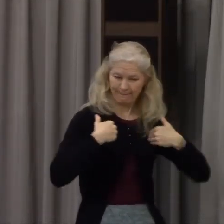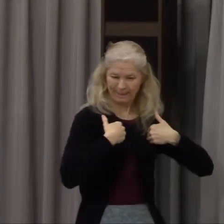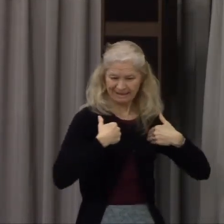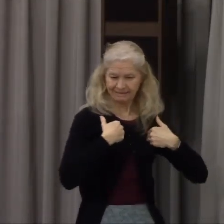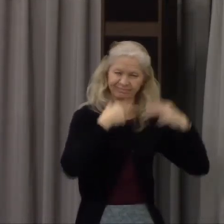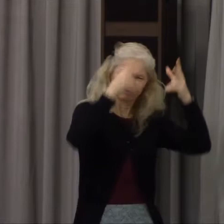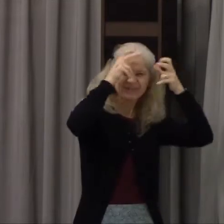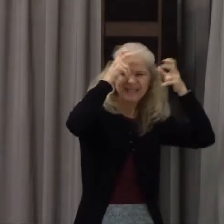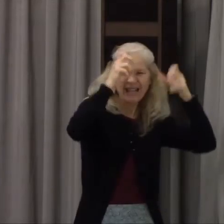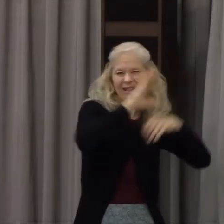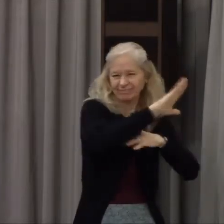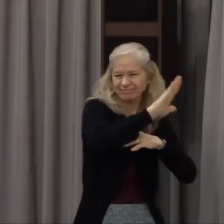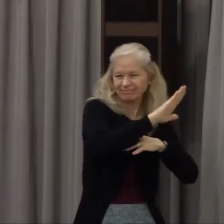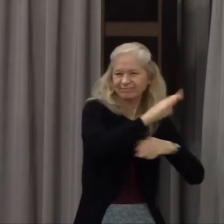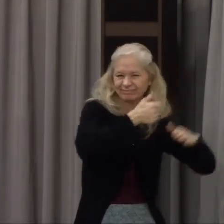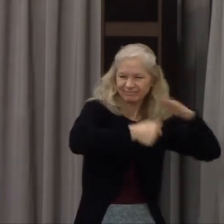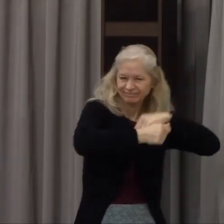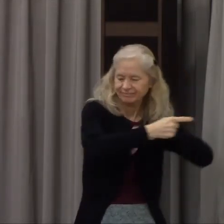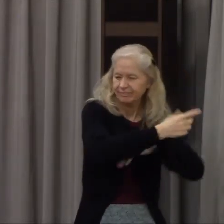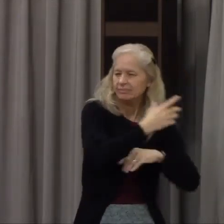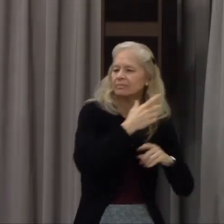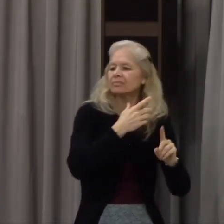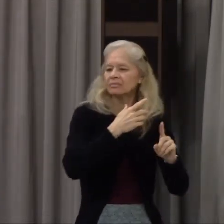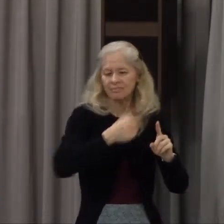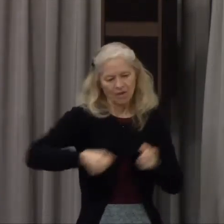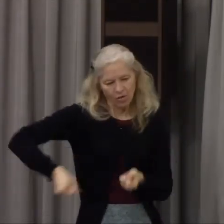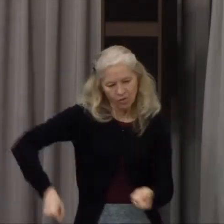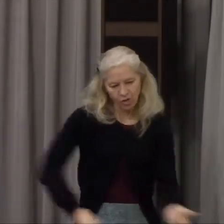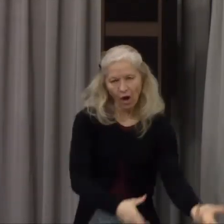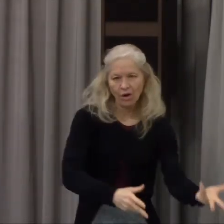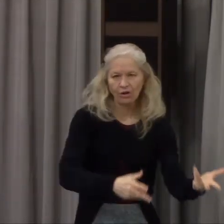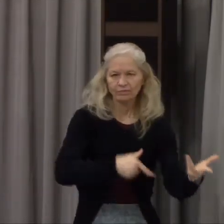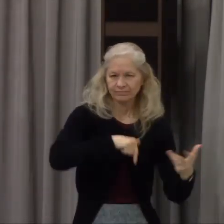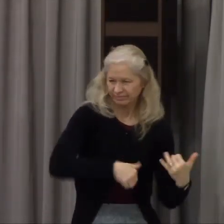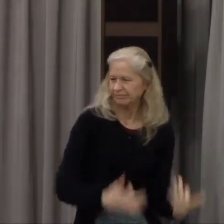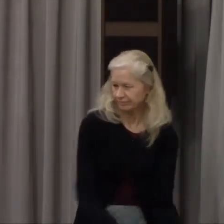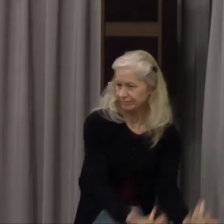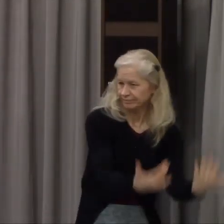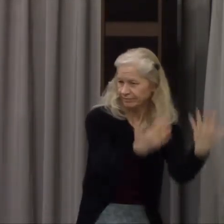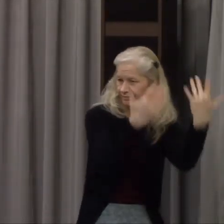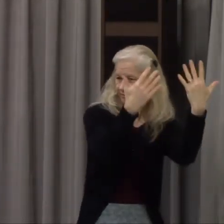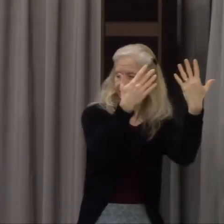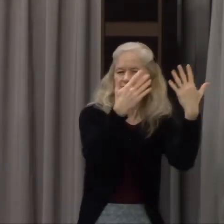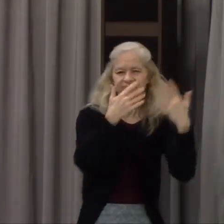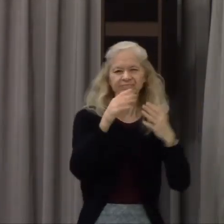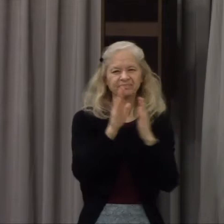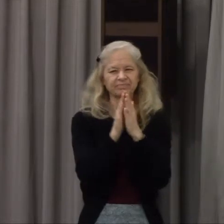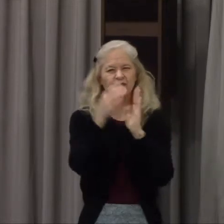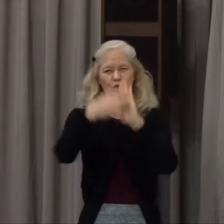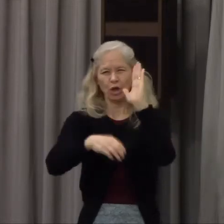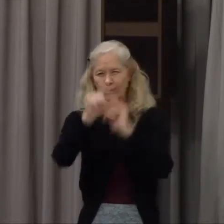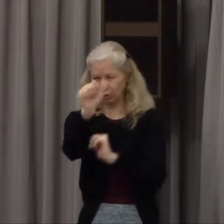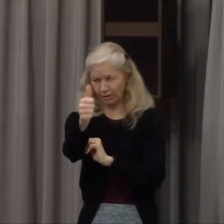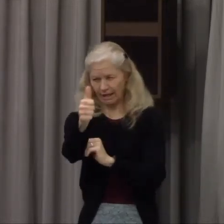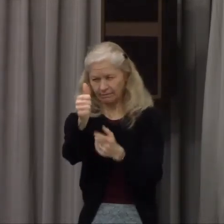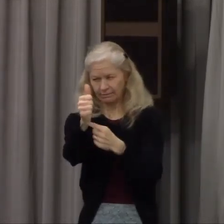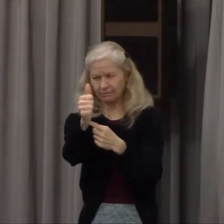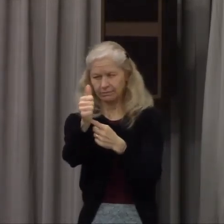And in Revelation 20, 10, the white throne judgment is unfolding and the Bible says, the devil that deceived them, that's the